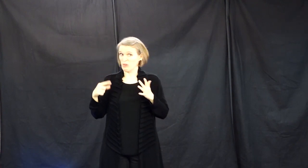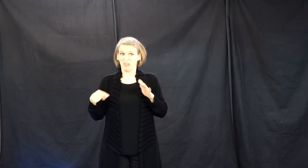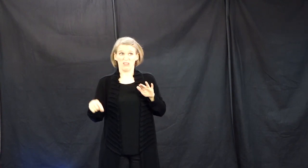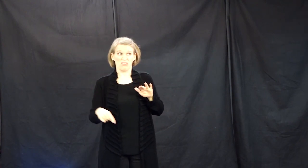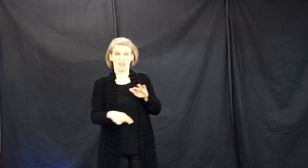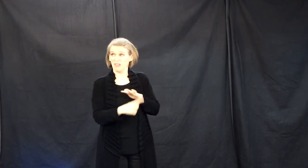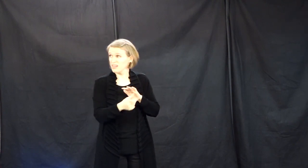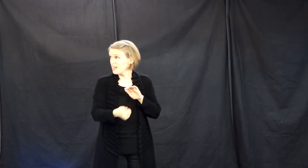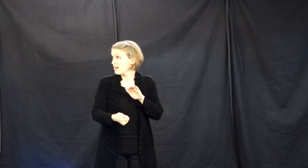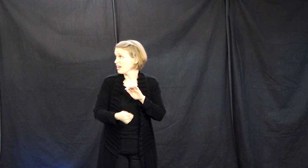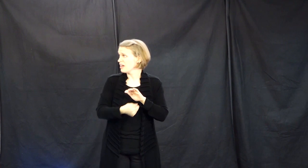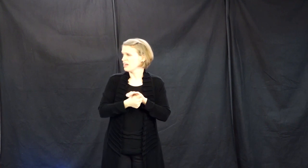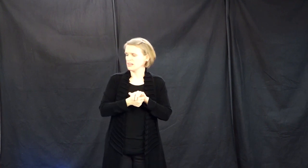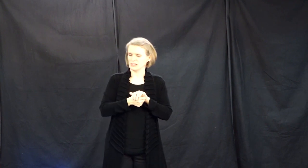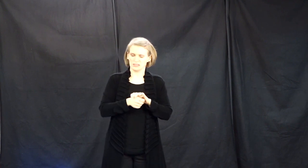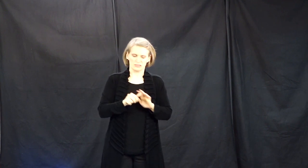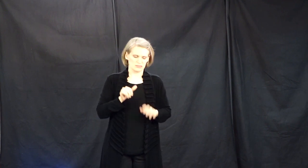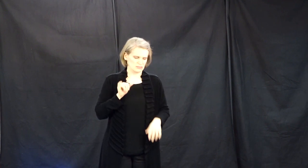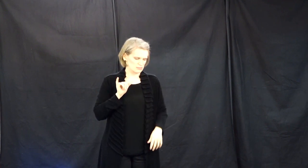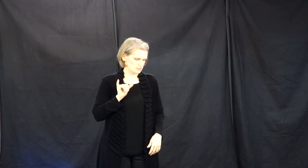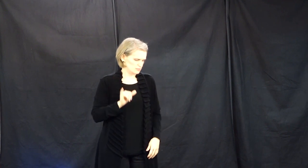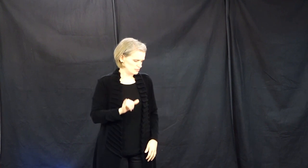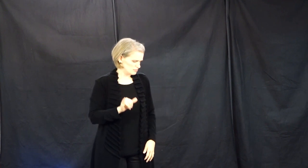They say Angelica and Eliza